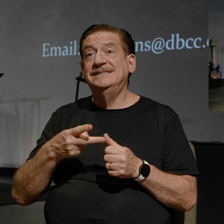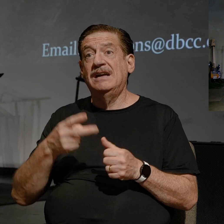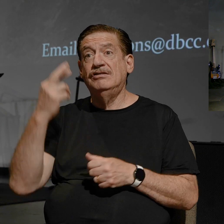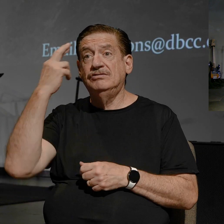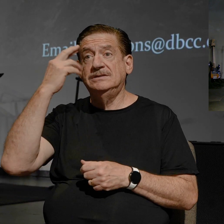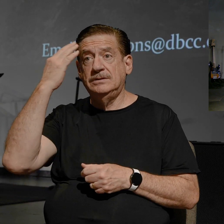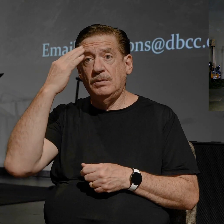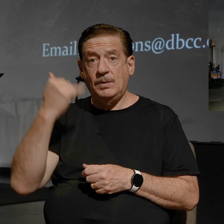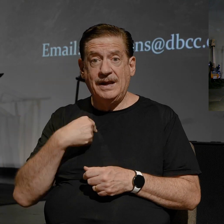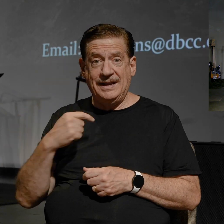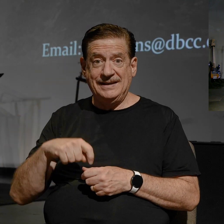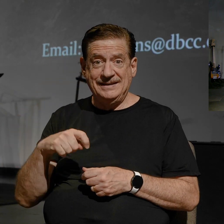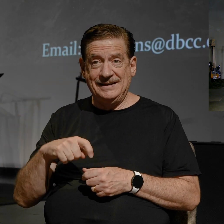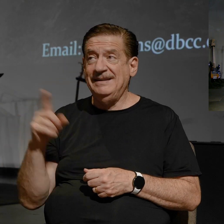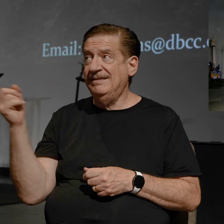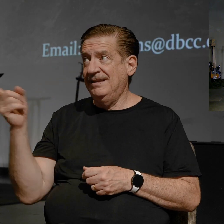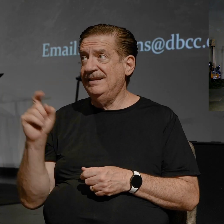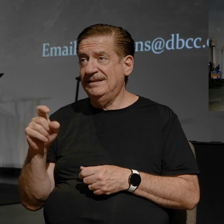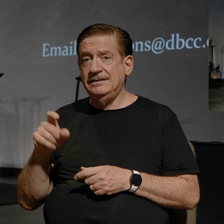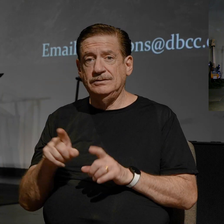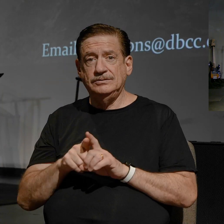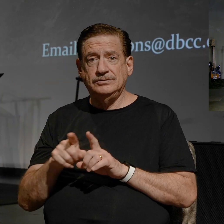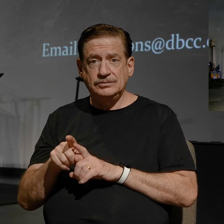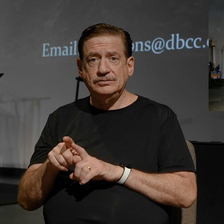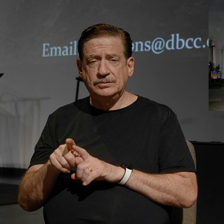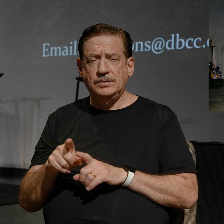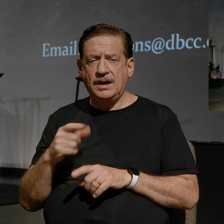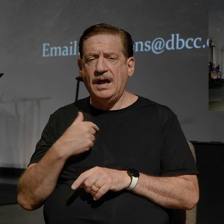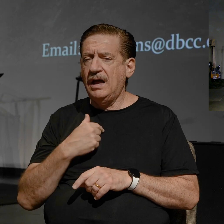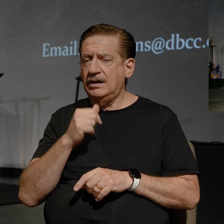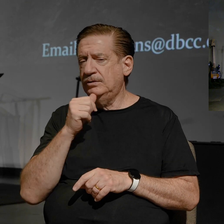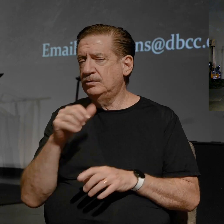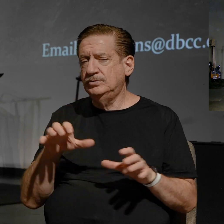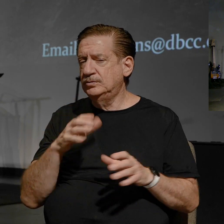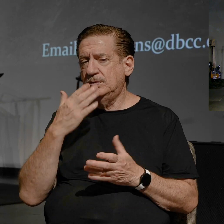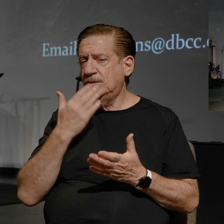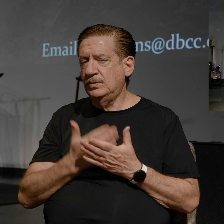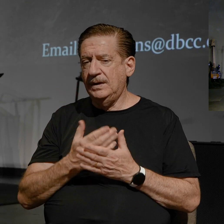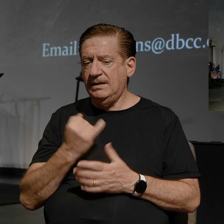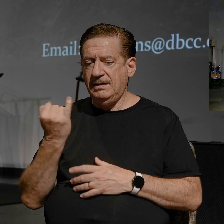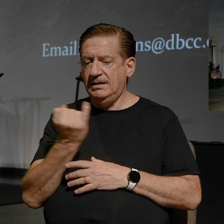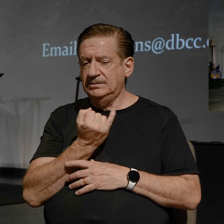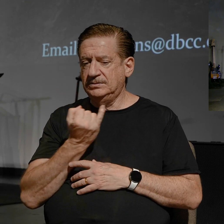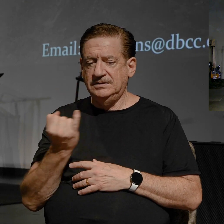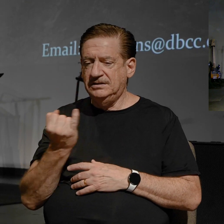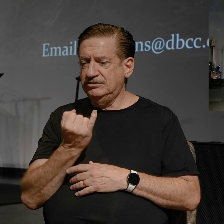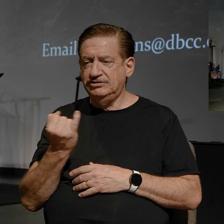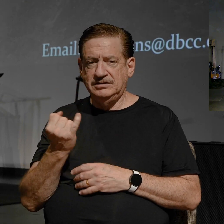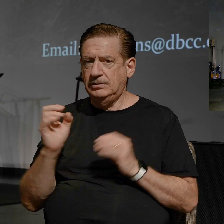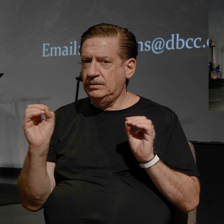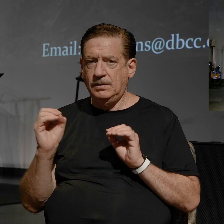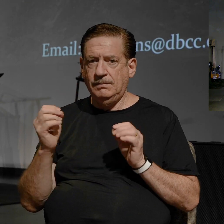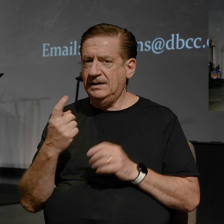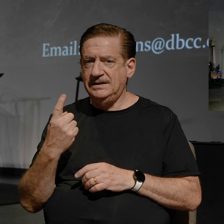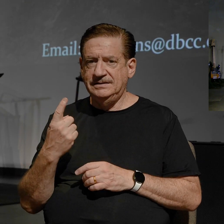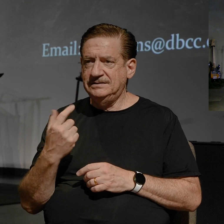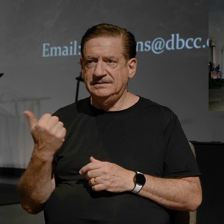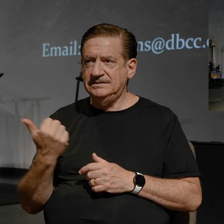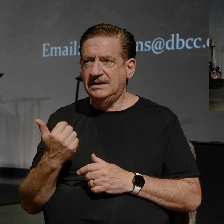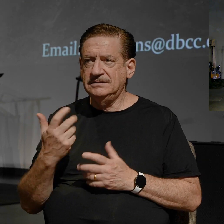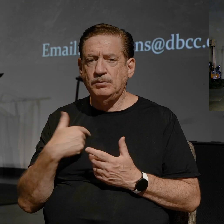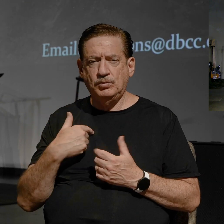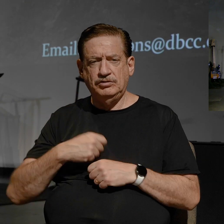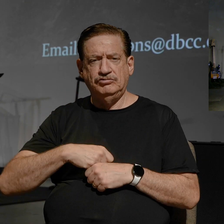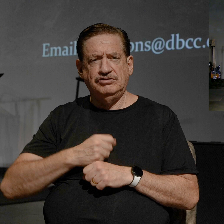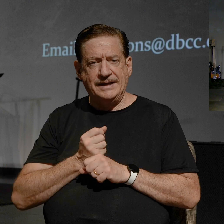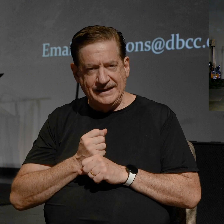I know I need it, and maybe you do too, is that I don't do well in isolation. In fact, nobody does, because we were